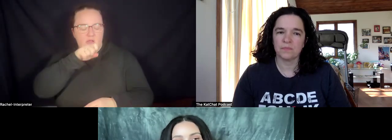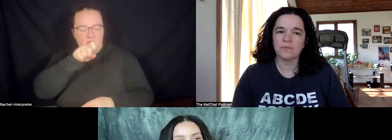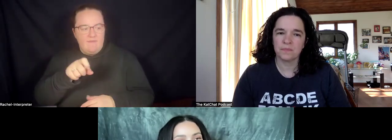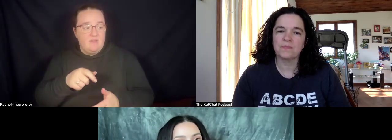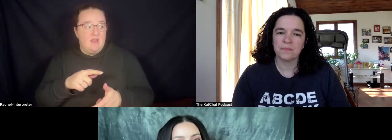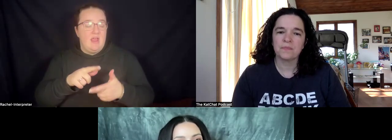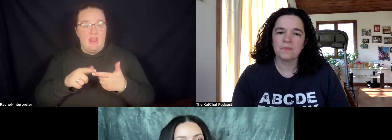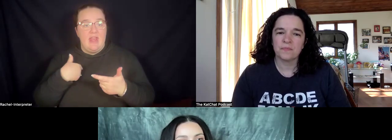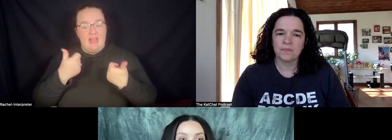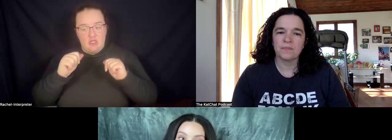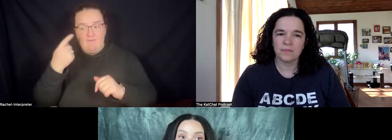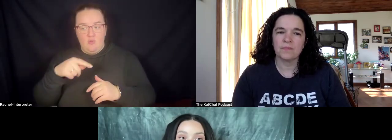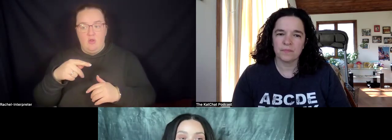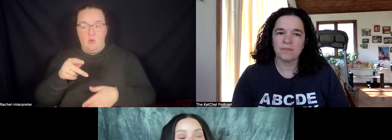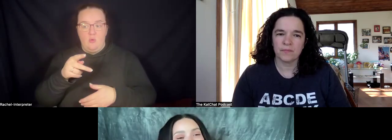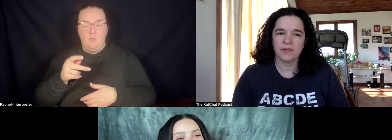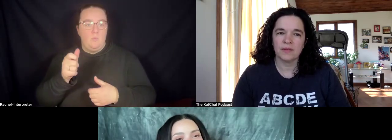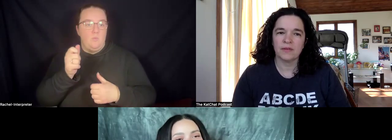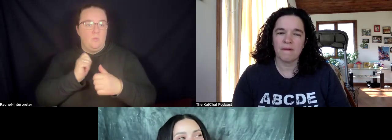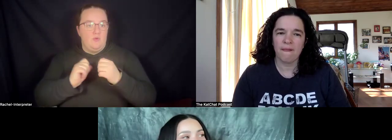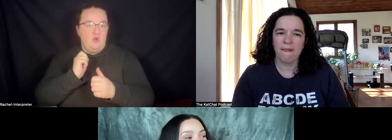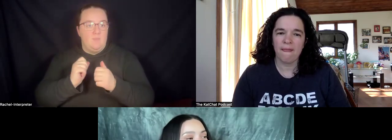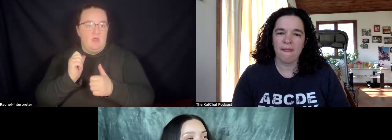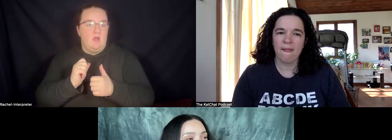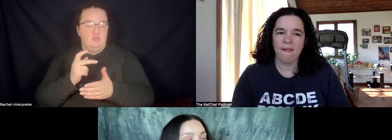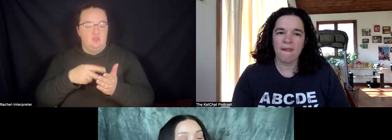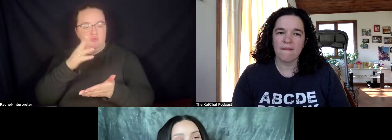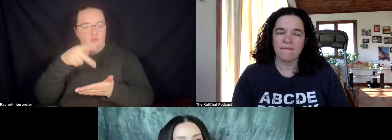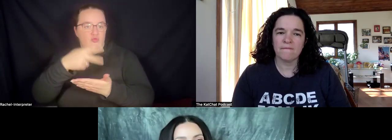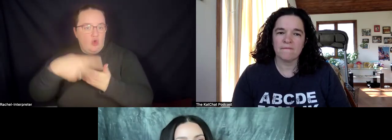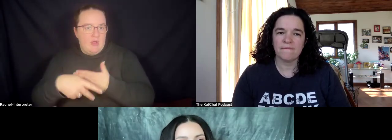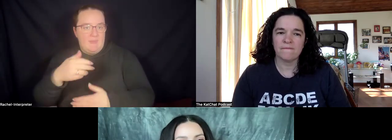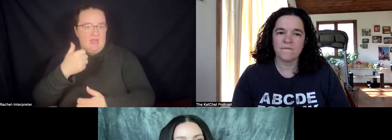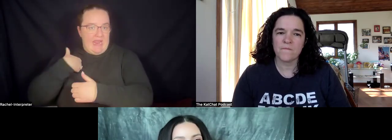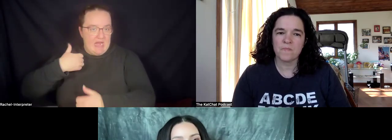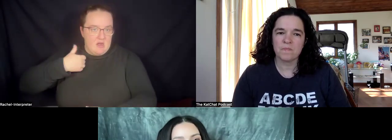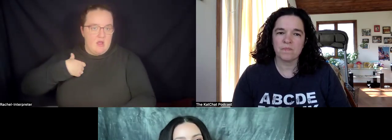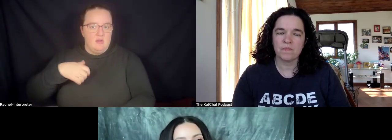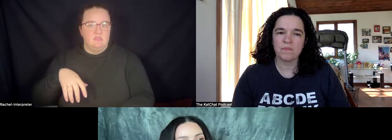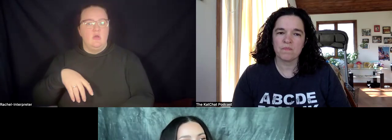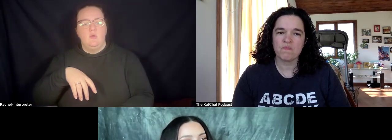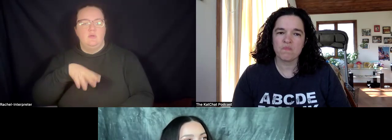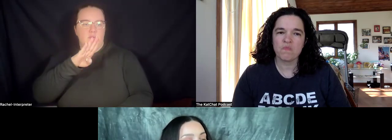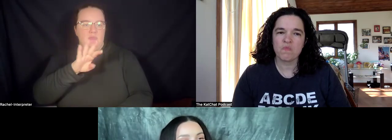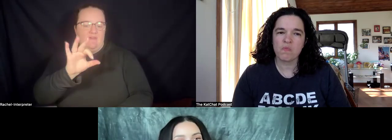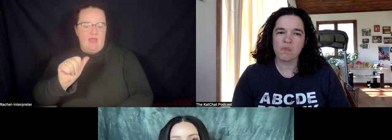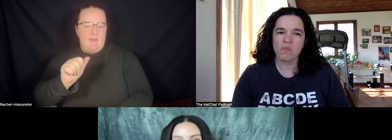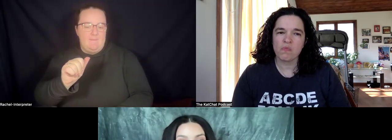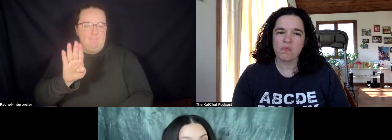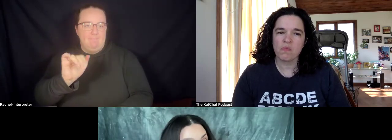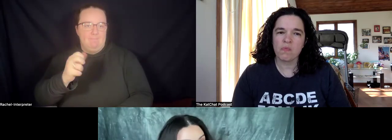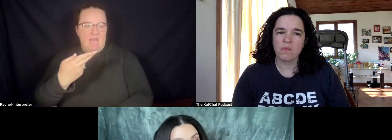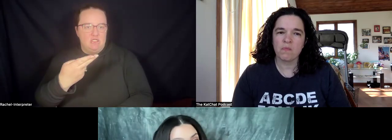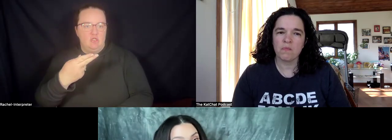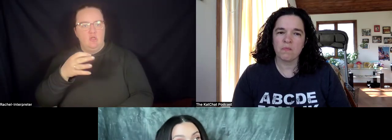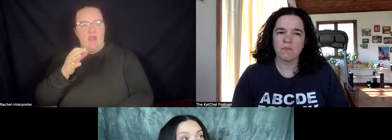a performing arts program in Toronto, Canada. And it was a BFA program, so Bachelor of Fine Arts. And my brother